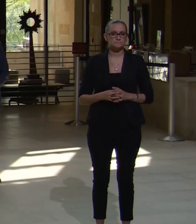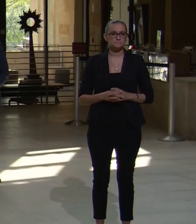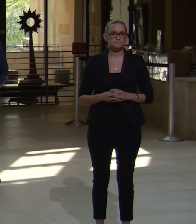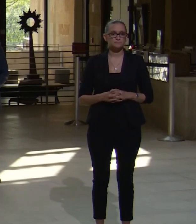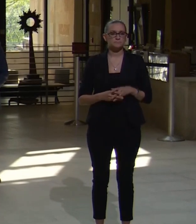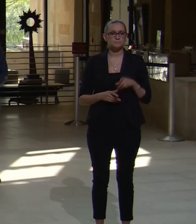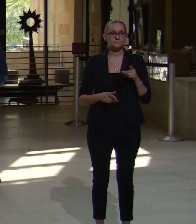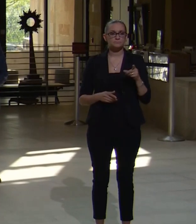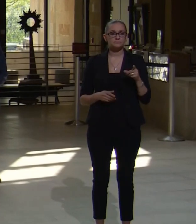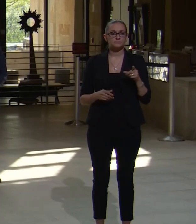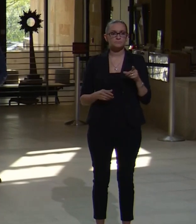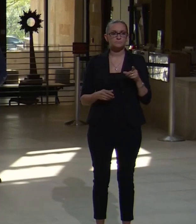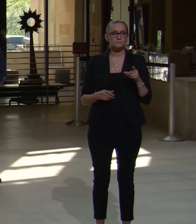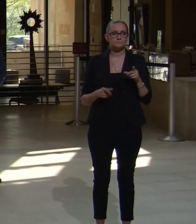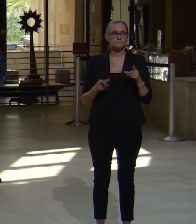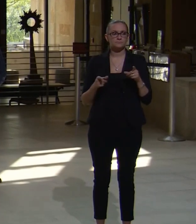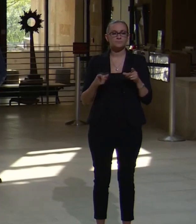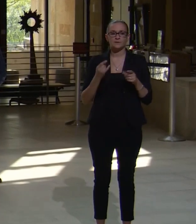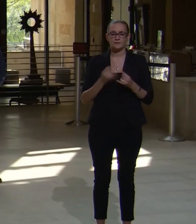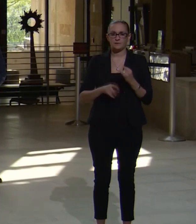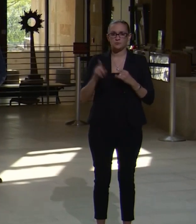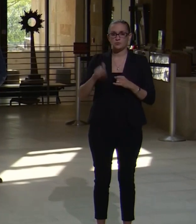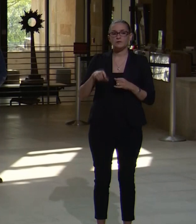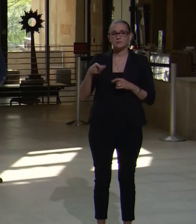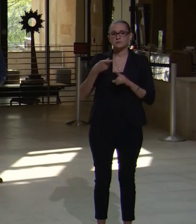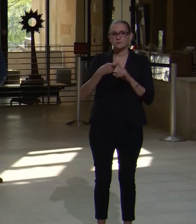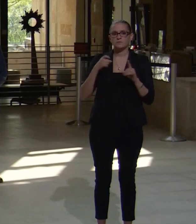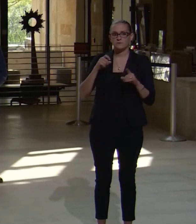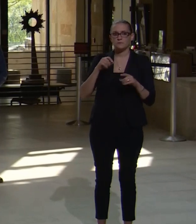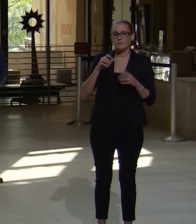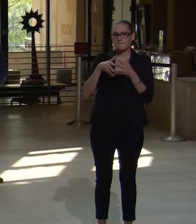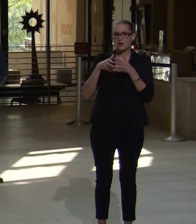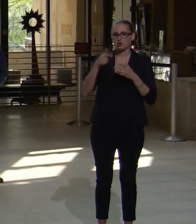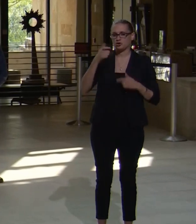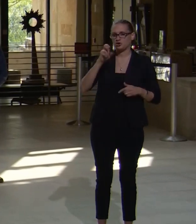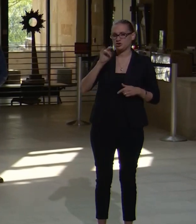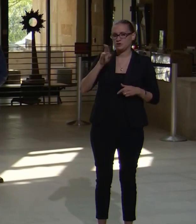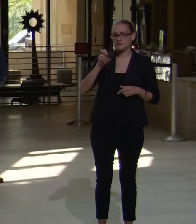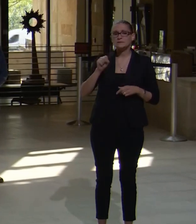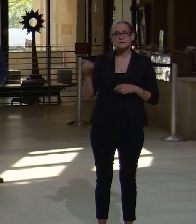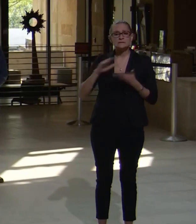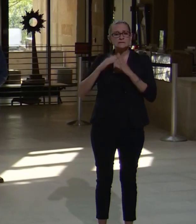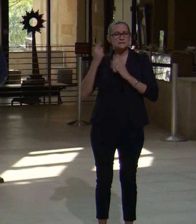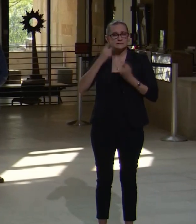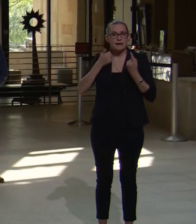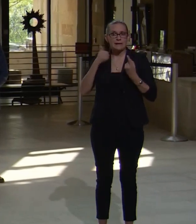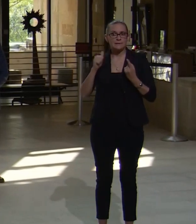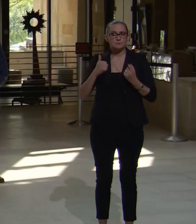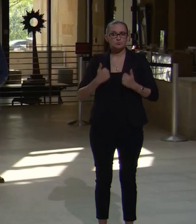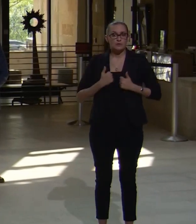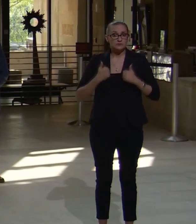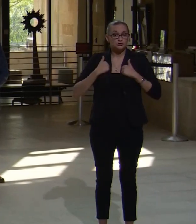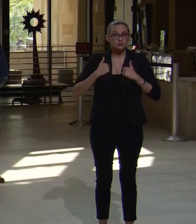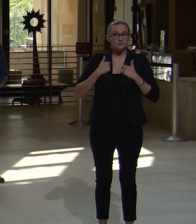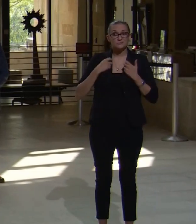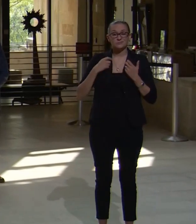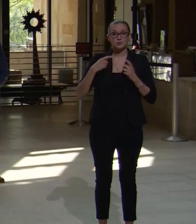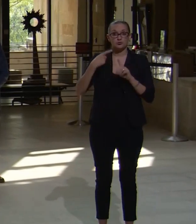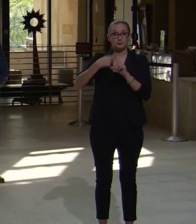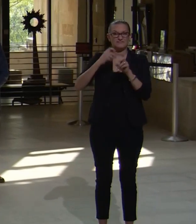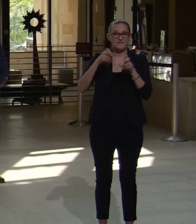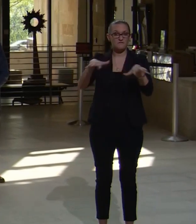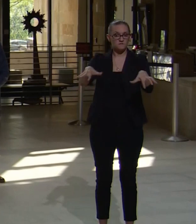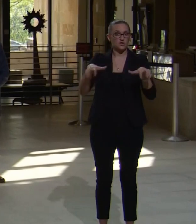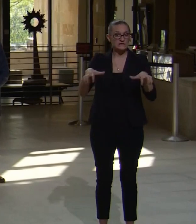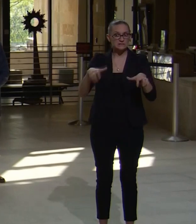So this is from another from the American Genius. Is the city considering any residential rent freezes given